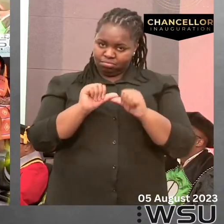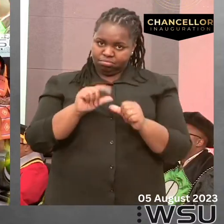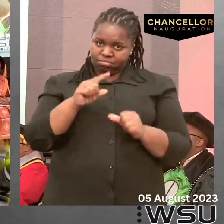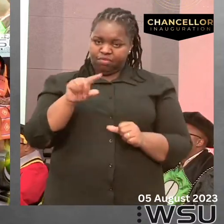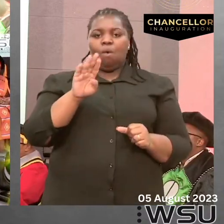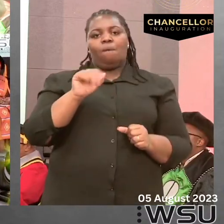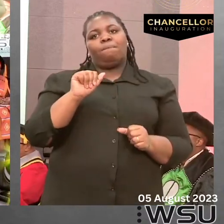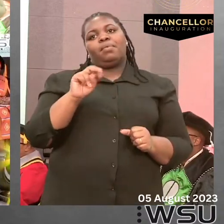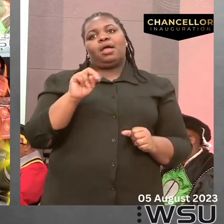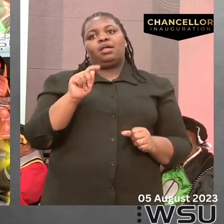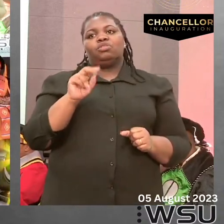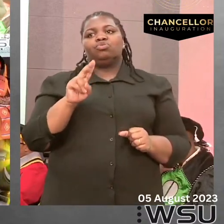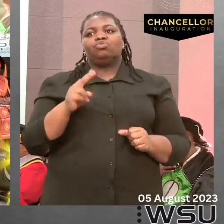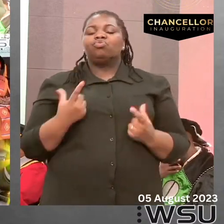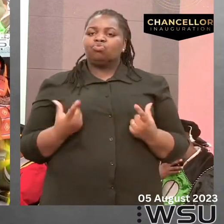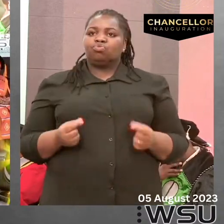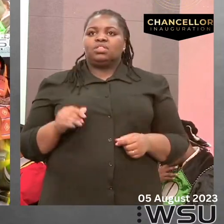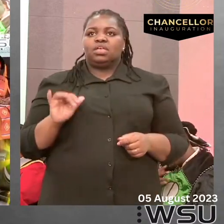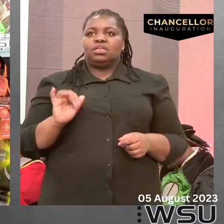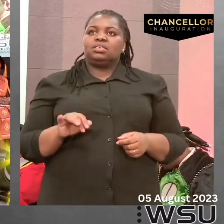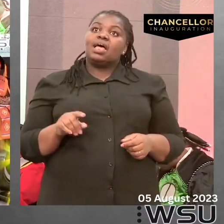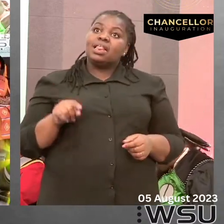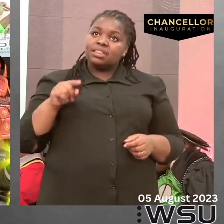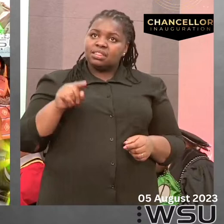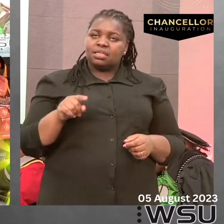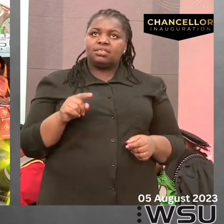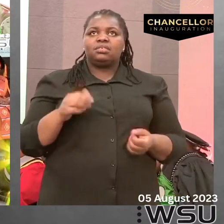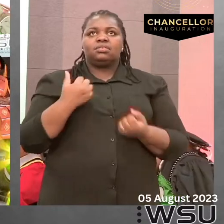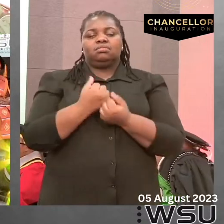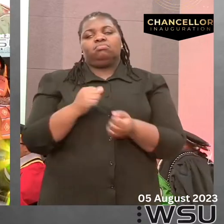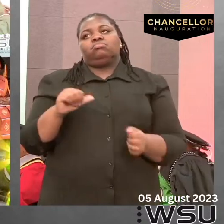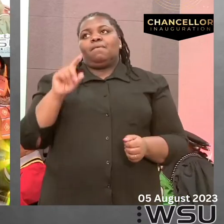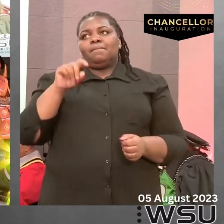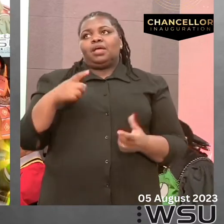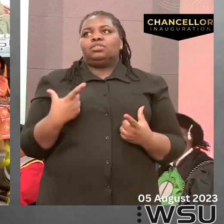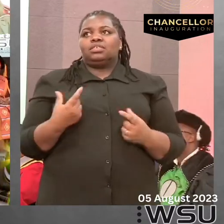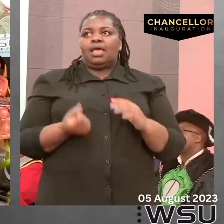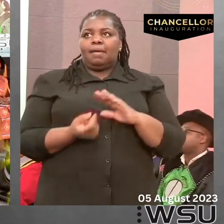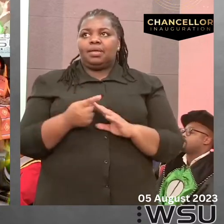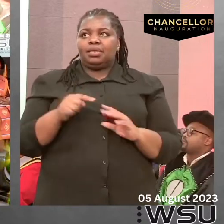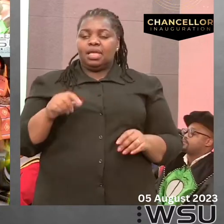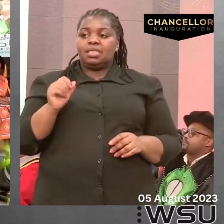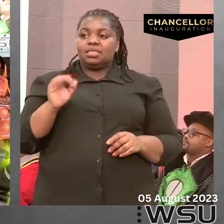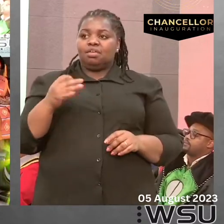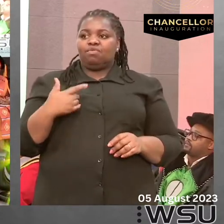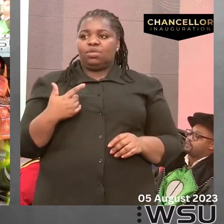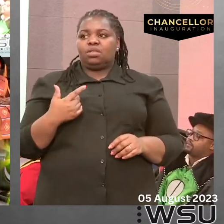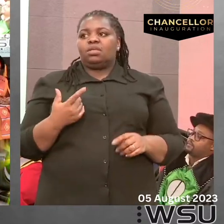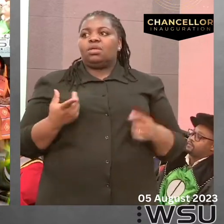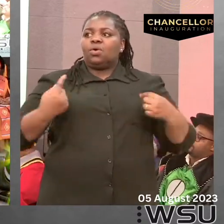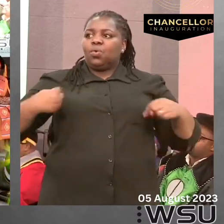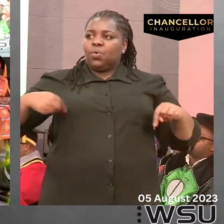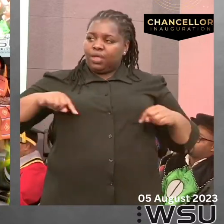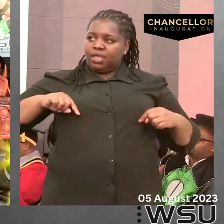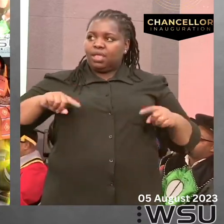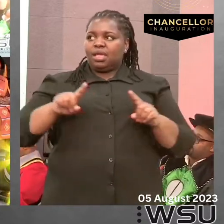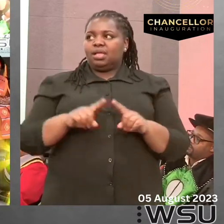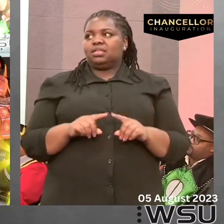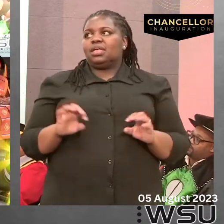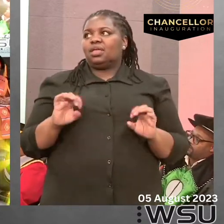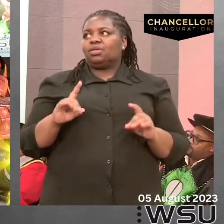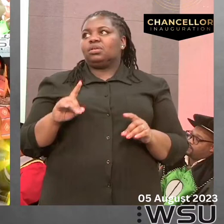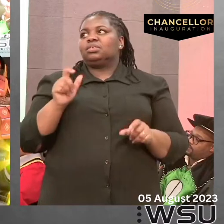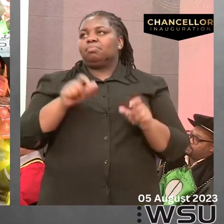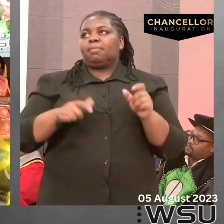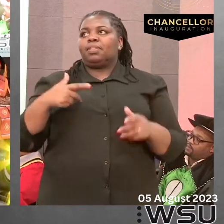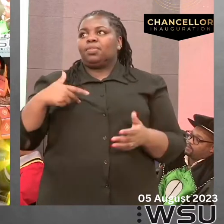Bantu education, if we do that. This is the revolution that must take place here. If we are going to, we as the educated people